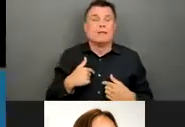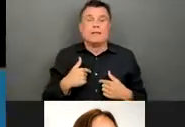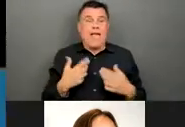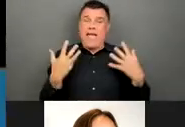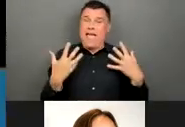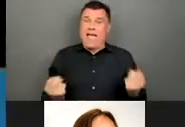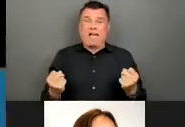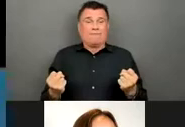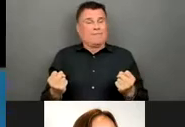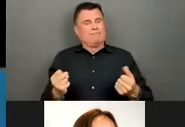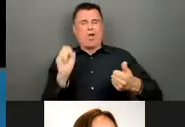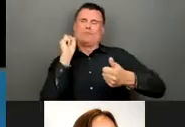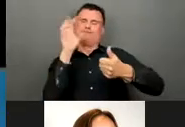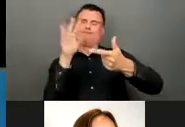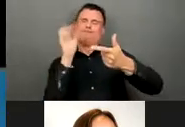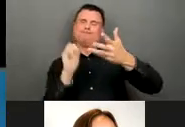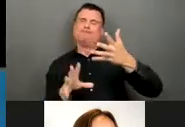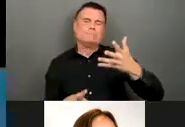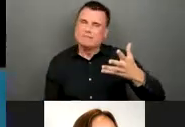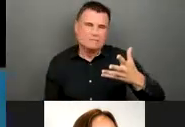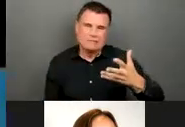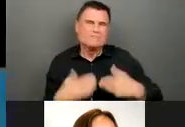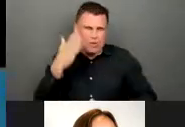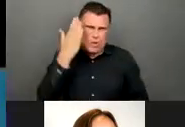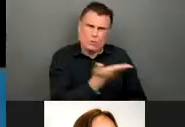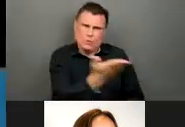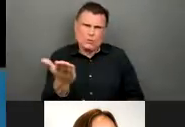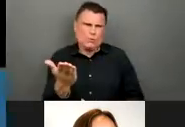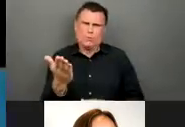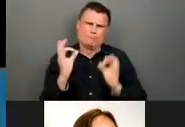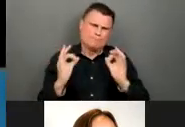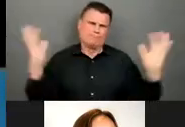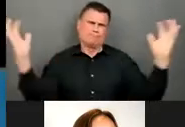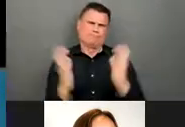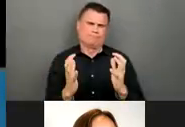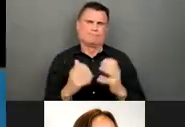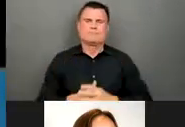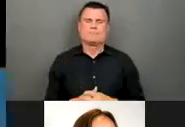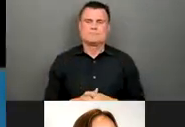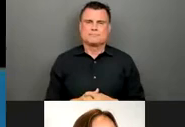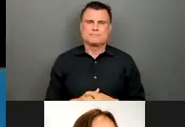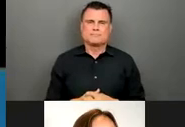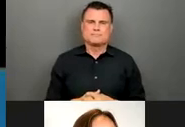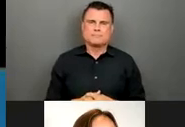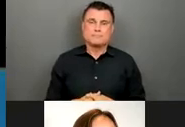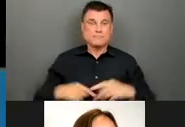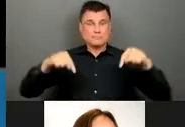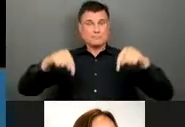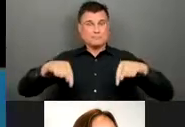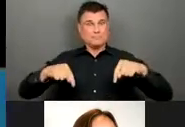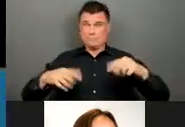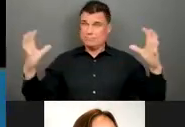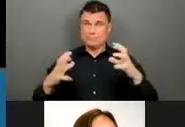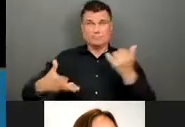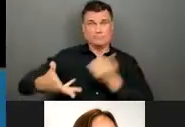why you all are here. Today's session itself is as inclusive as we can be